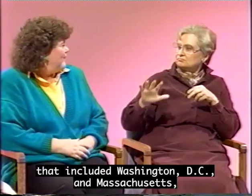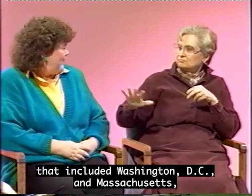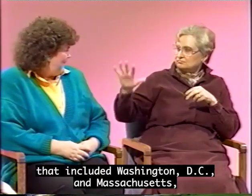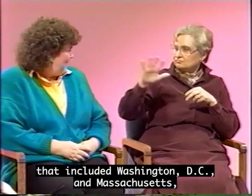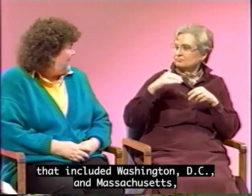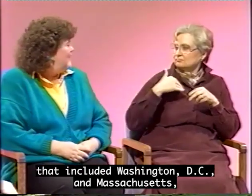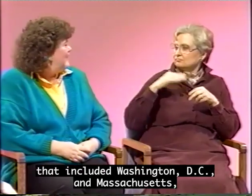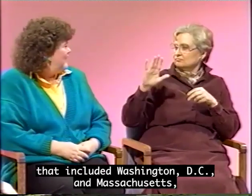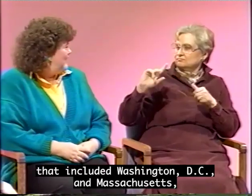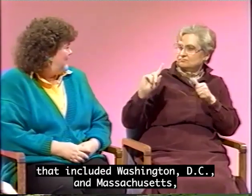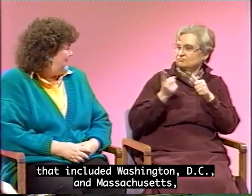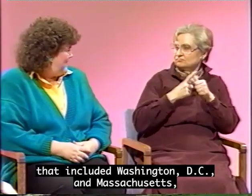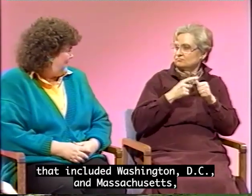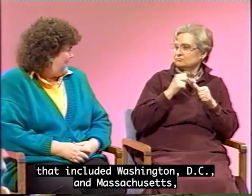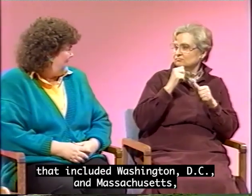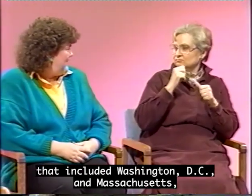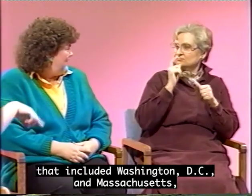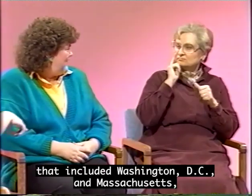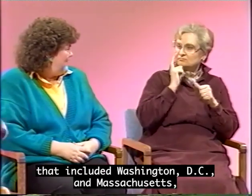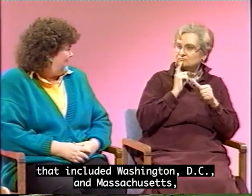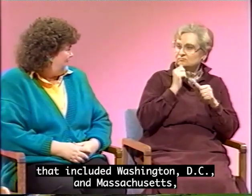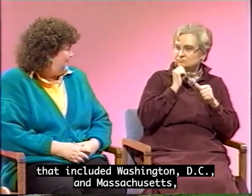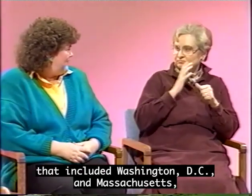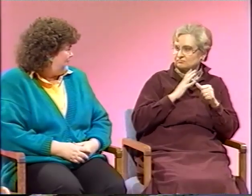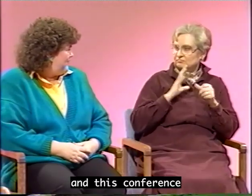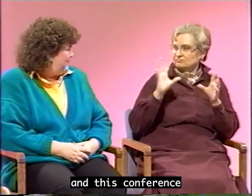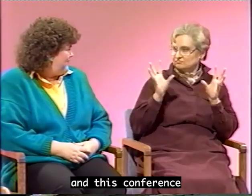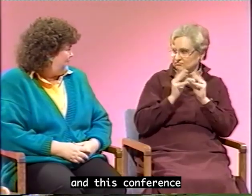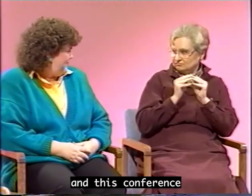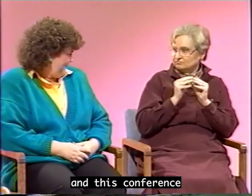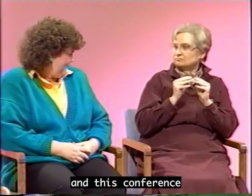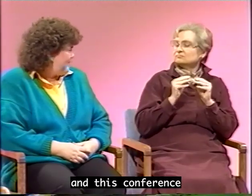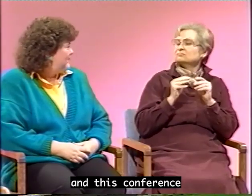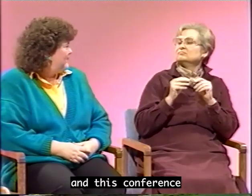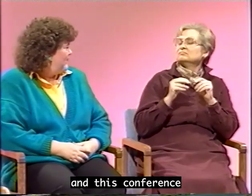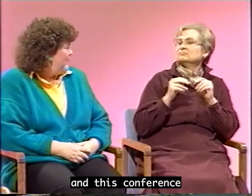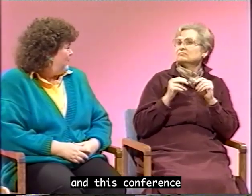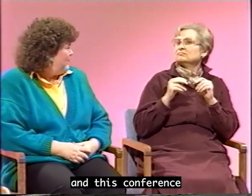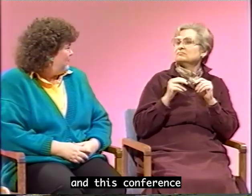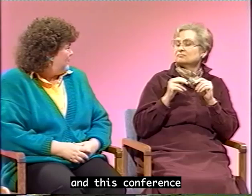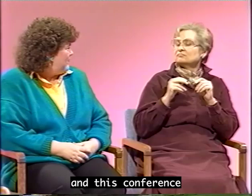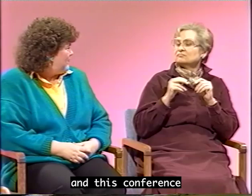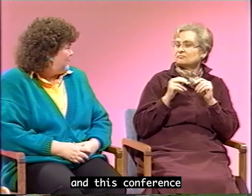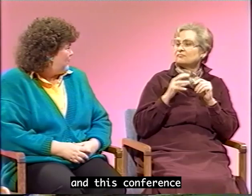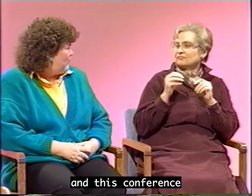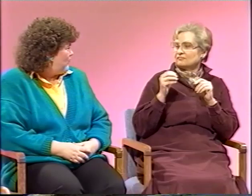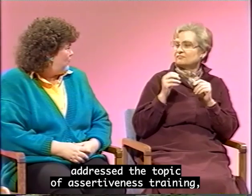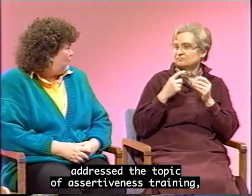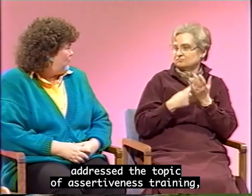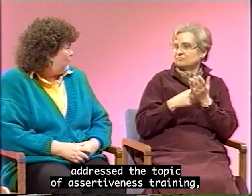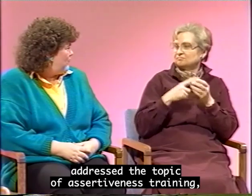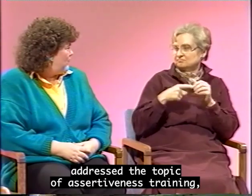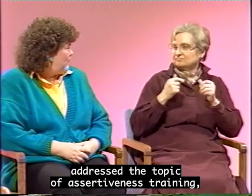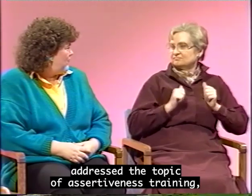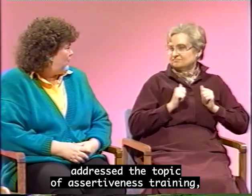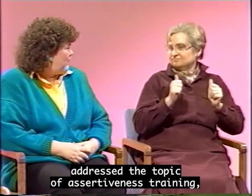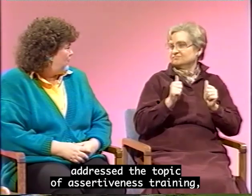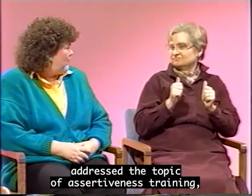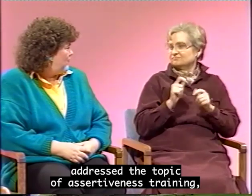that included Washington, D.C. and Massachusetts. And this conference addressed the topic